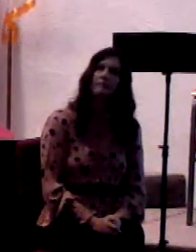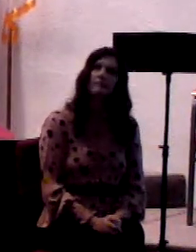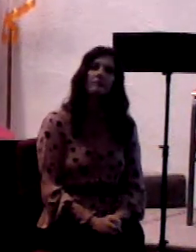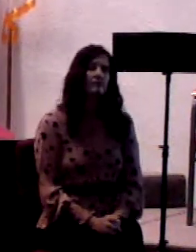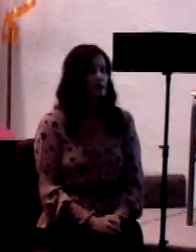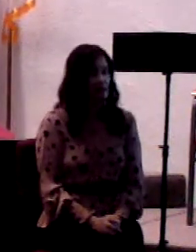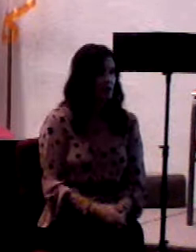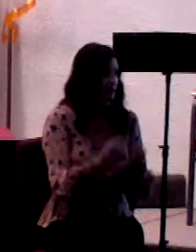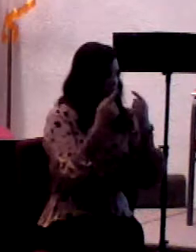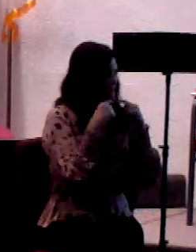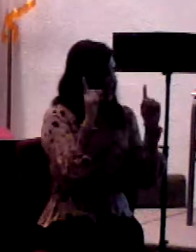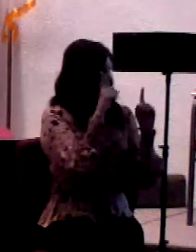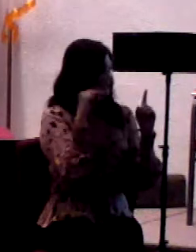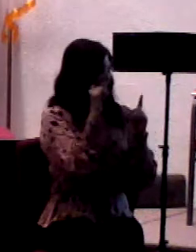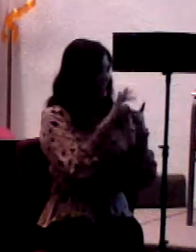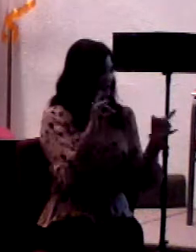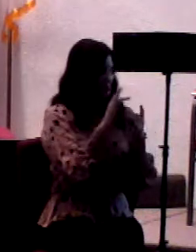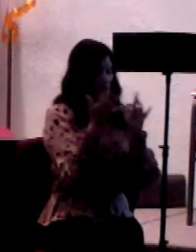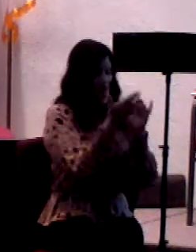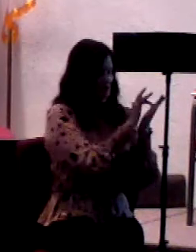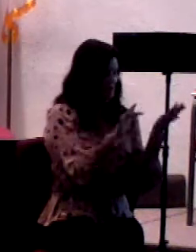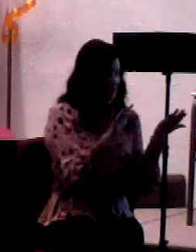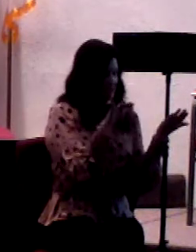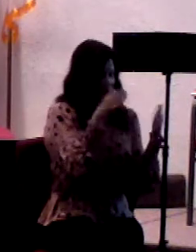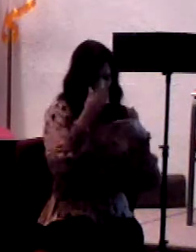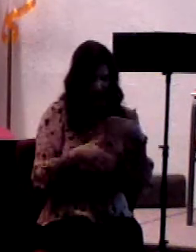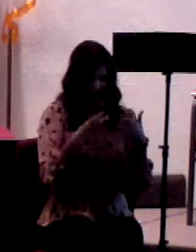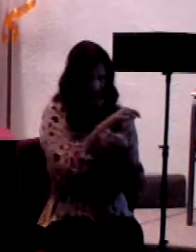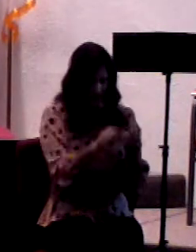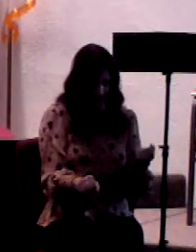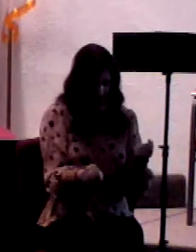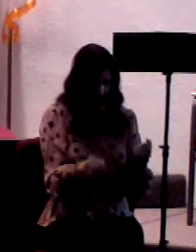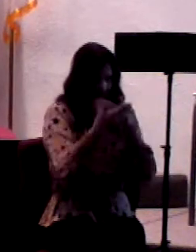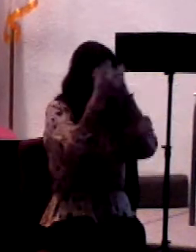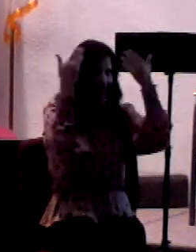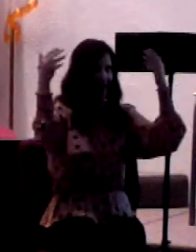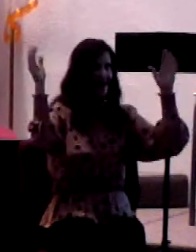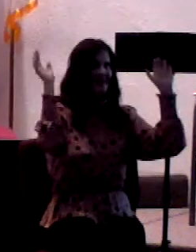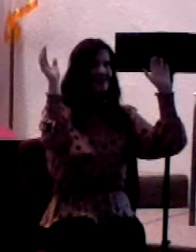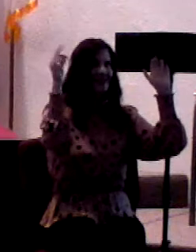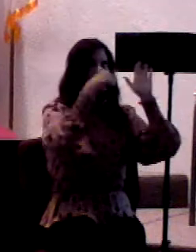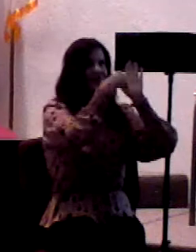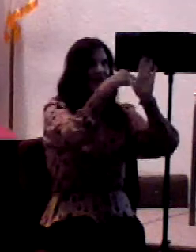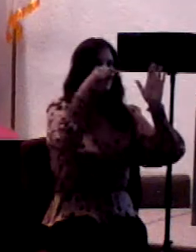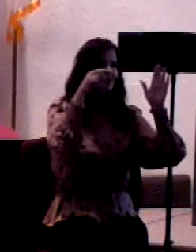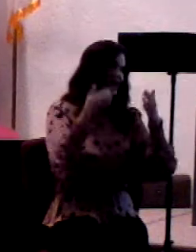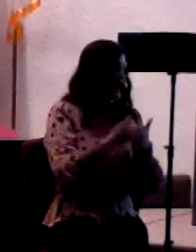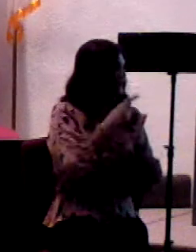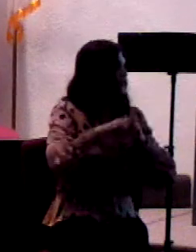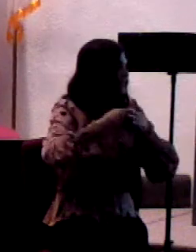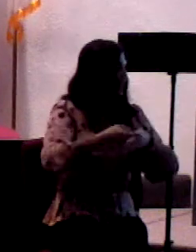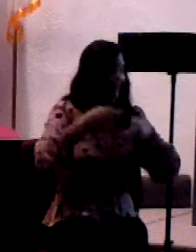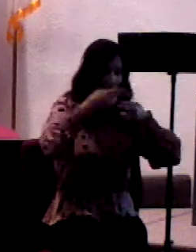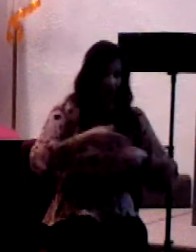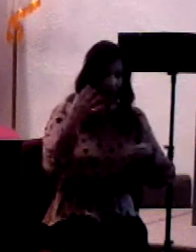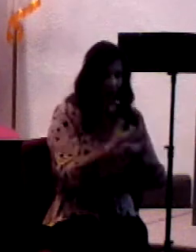Just when it looked like the story of Jesus would end in defeat, heaven revealed a new chapter called